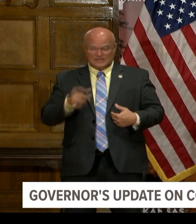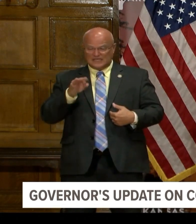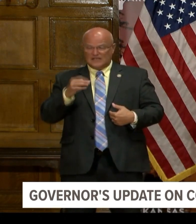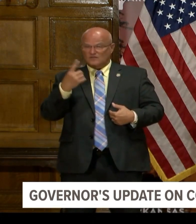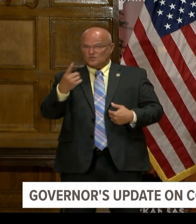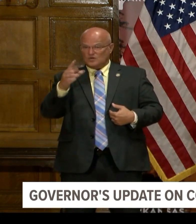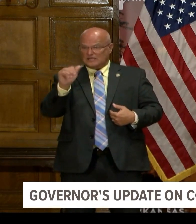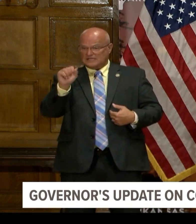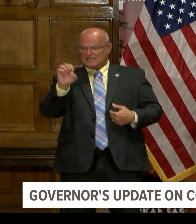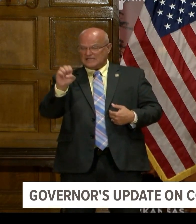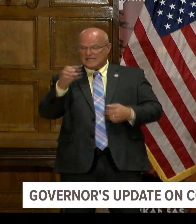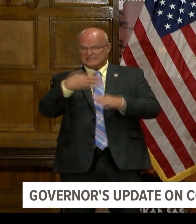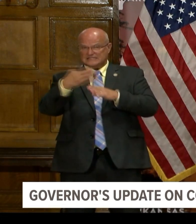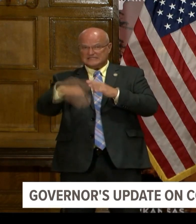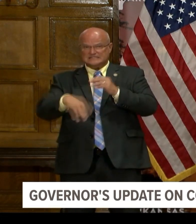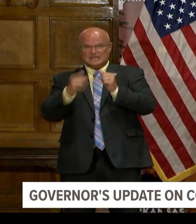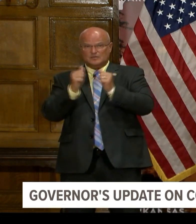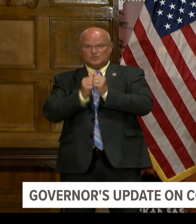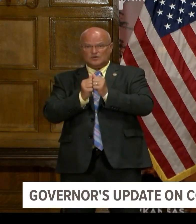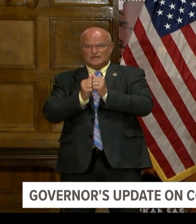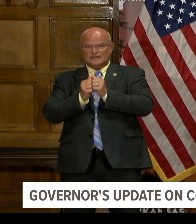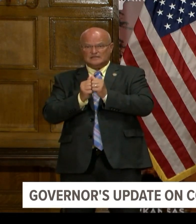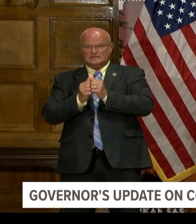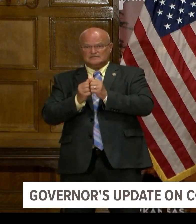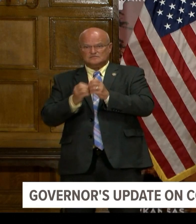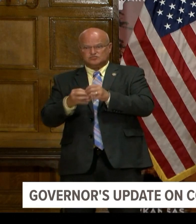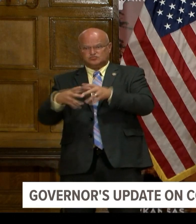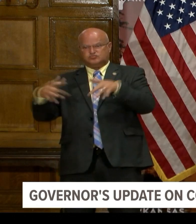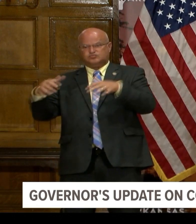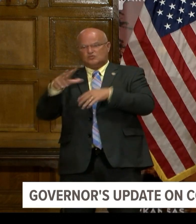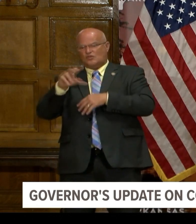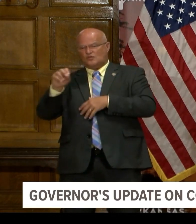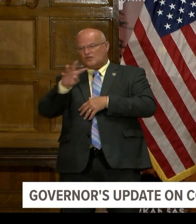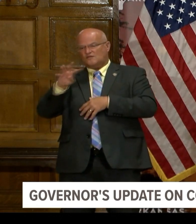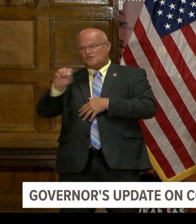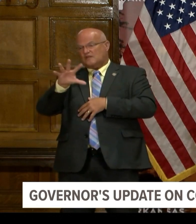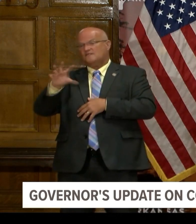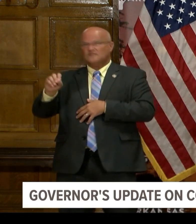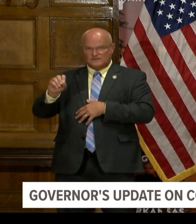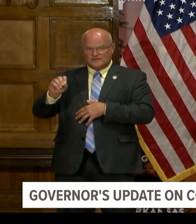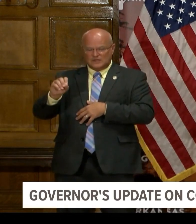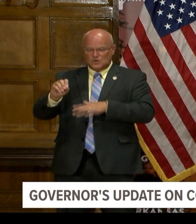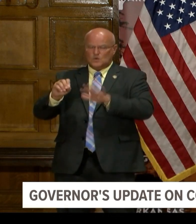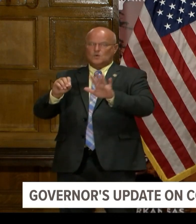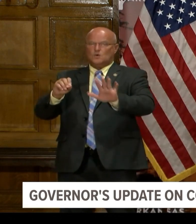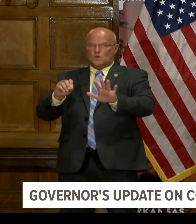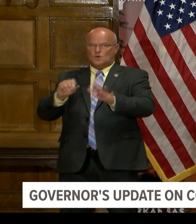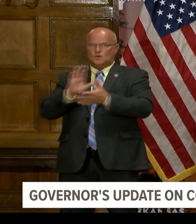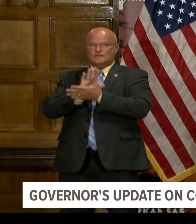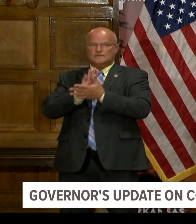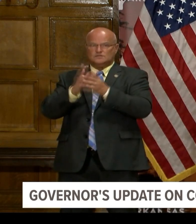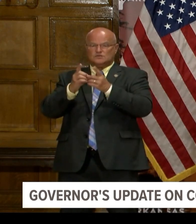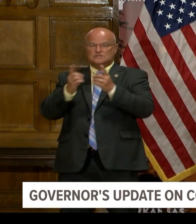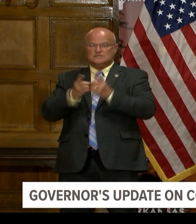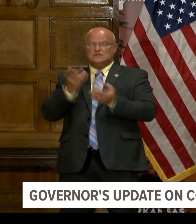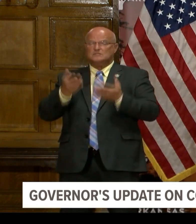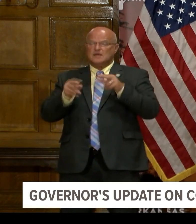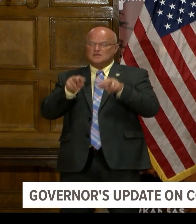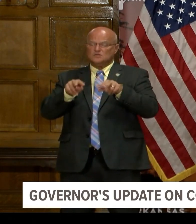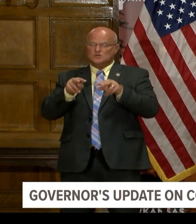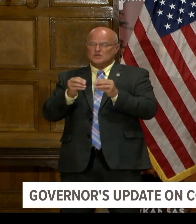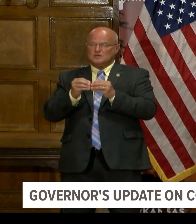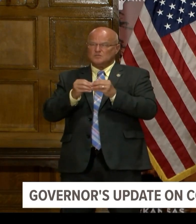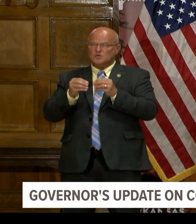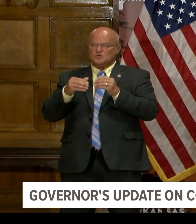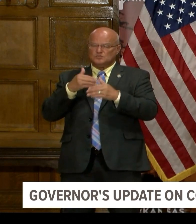case ends up with double digits, 30, 40, 50 close contacts, that means that school may need to look a little harder at